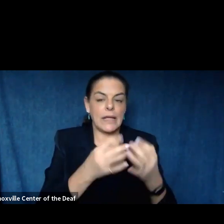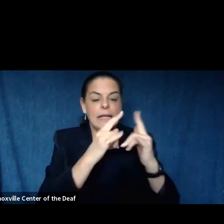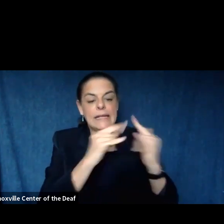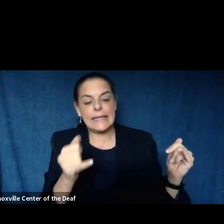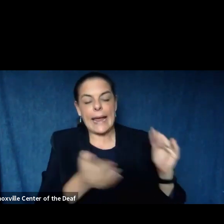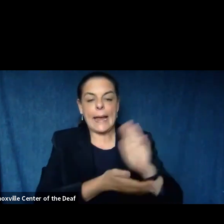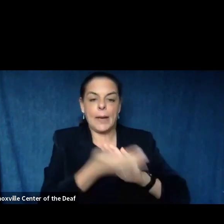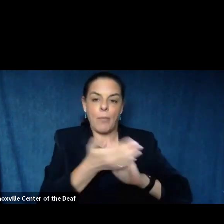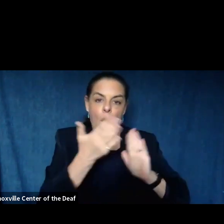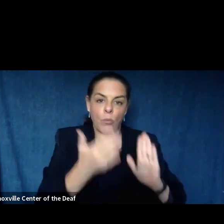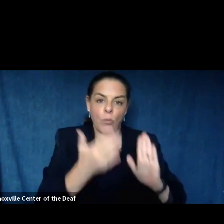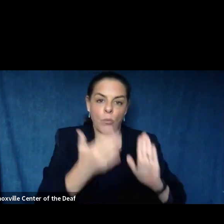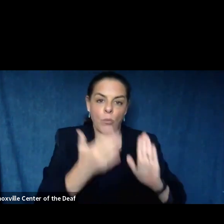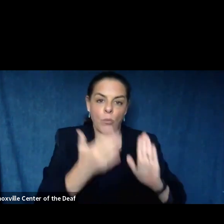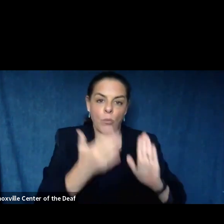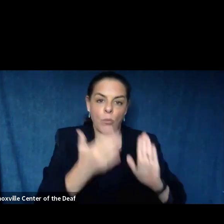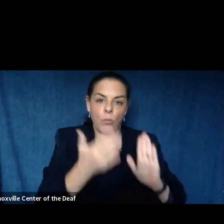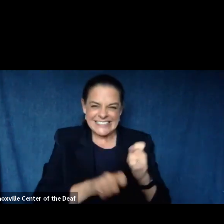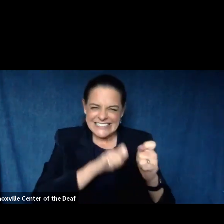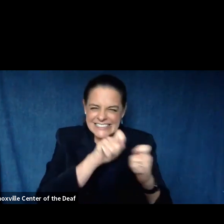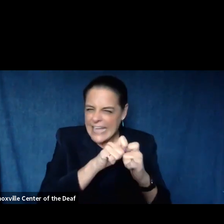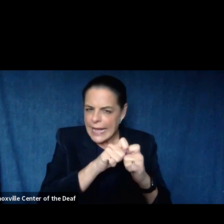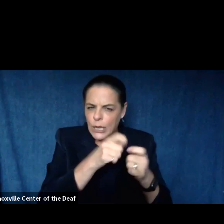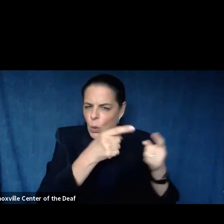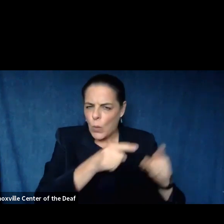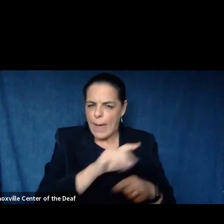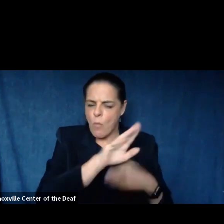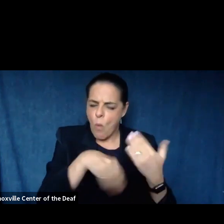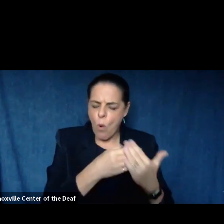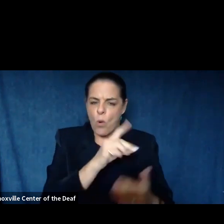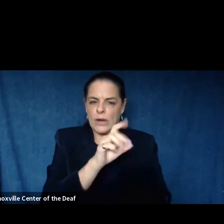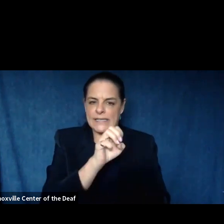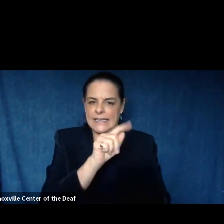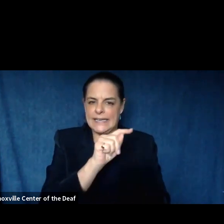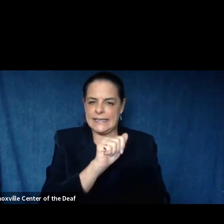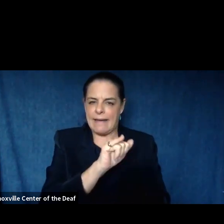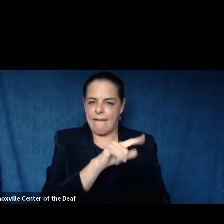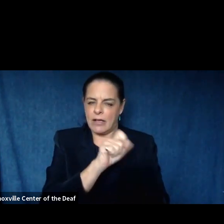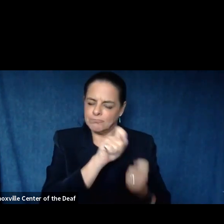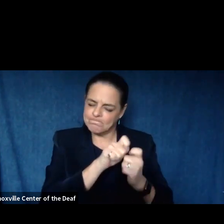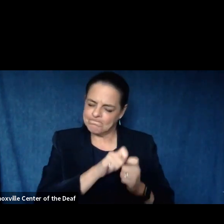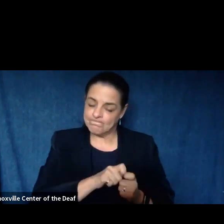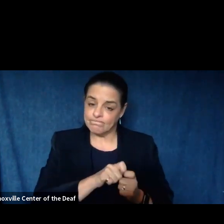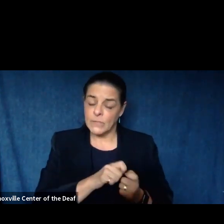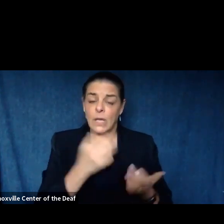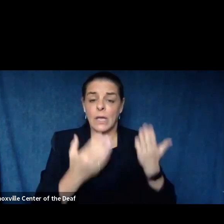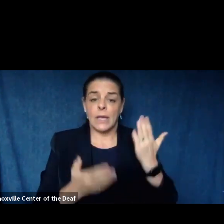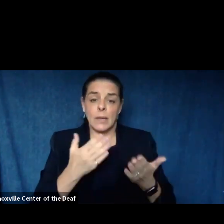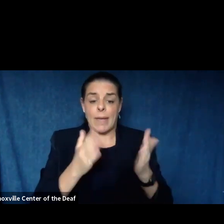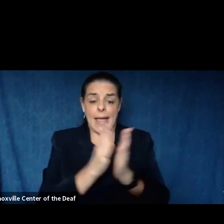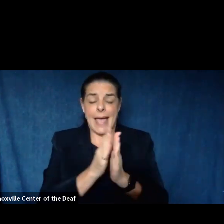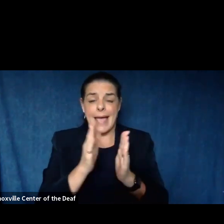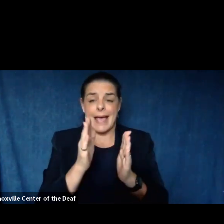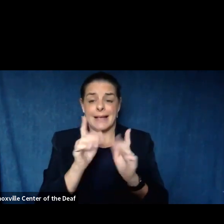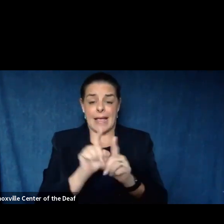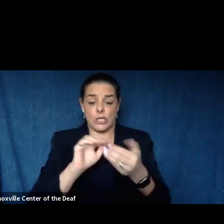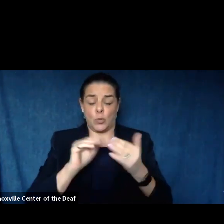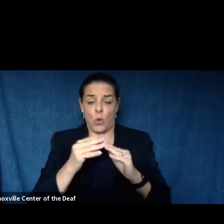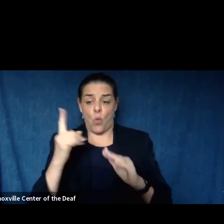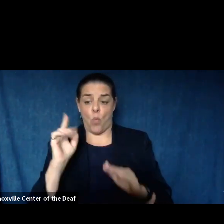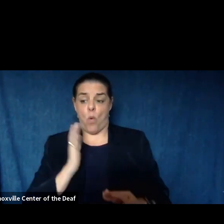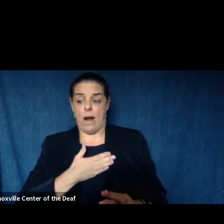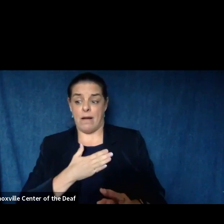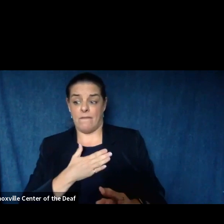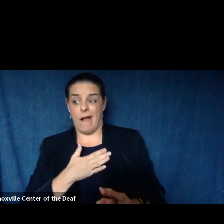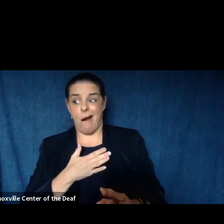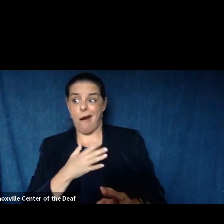all the details of exactly what happened. So my ask for a community is when one of our experts calls and they're